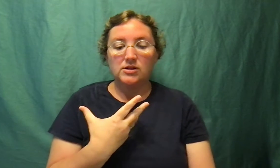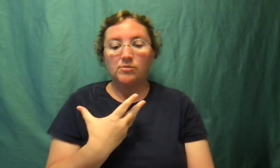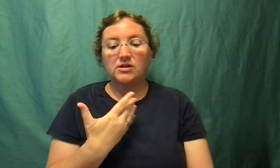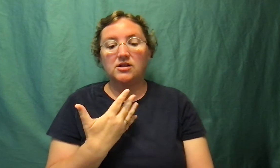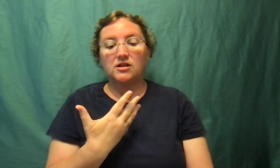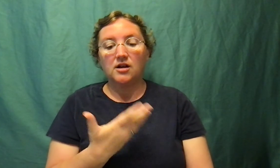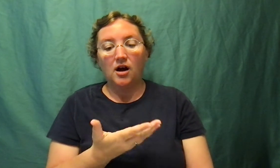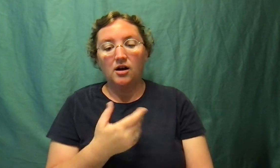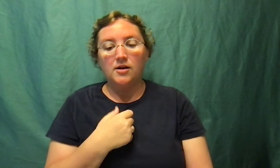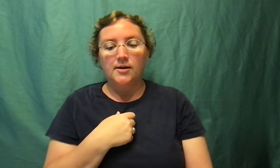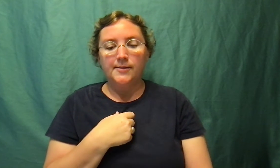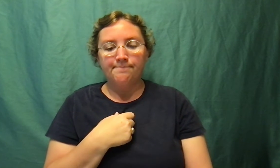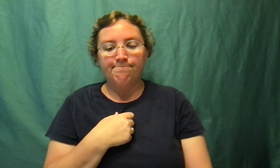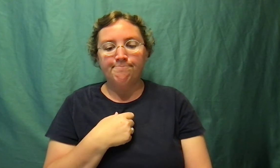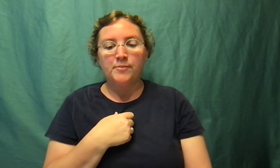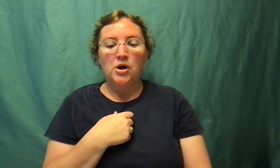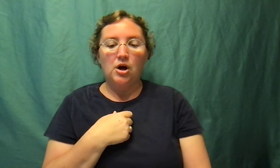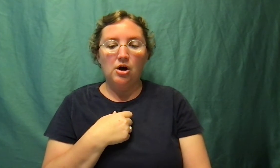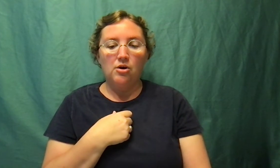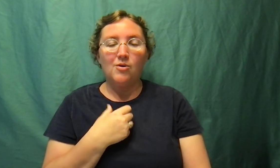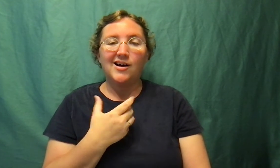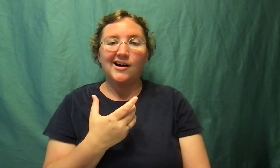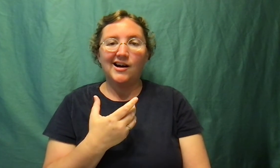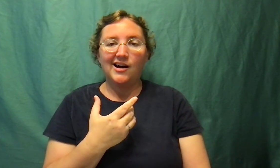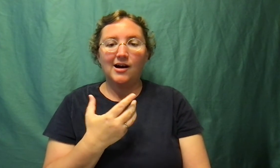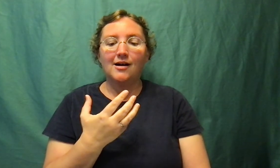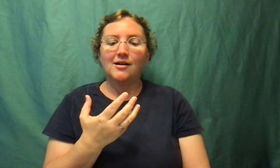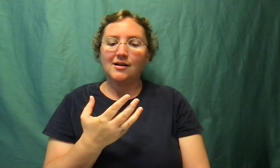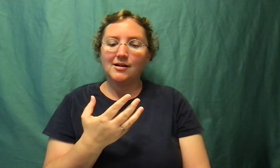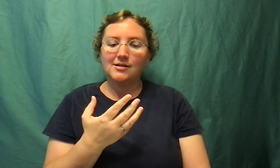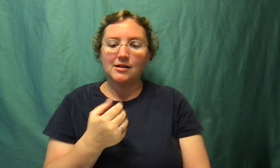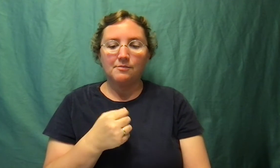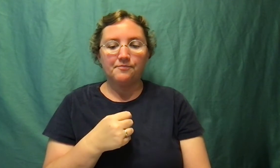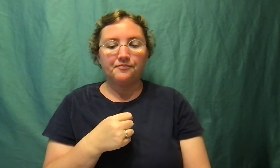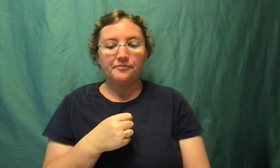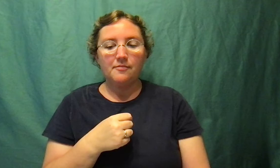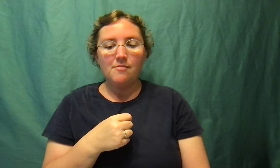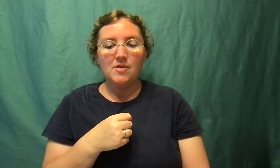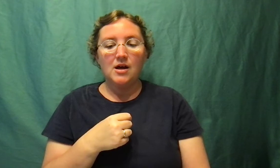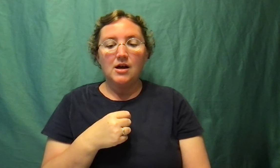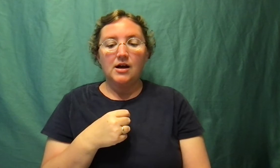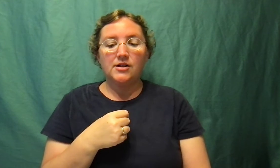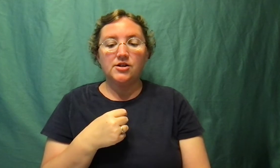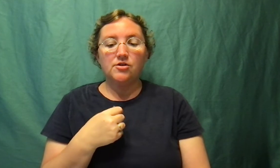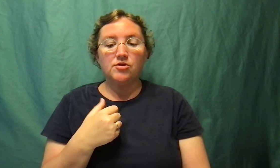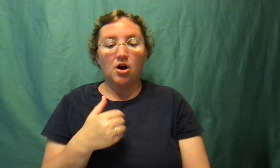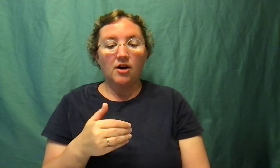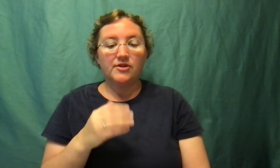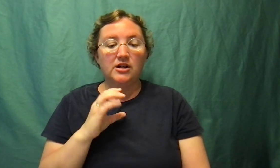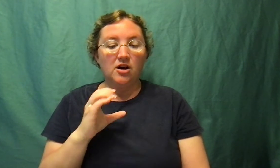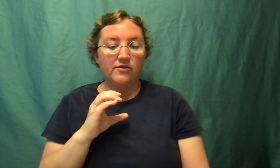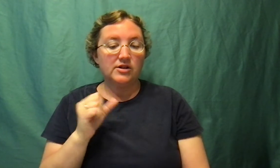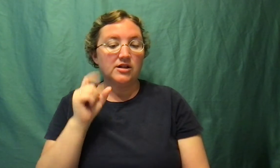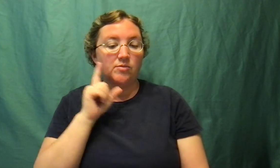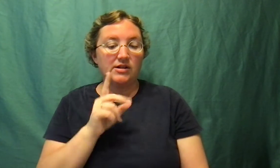someone, such as huh, oh, aha, I see. It's used often in conversation with deaf